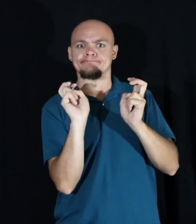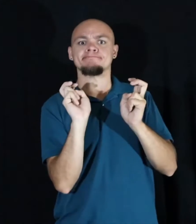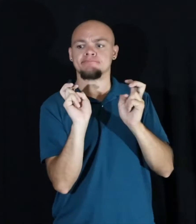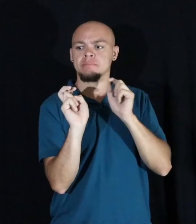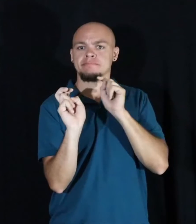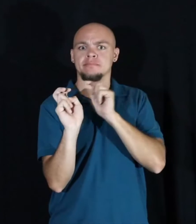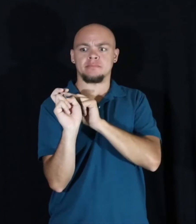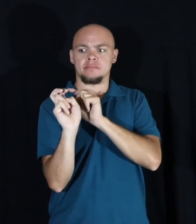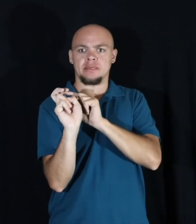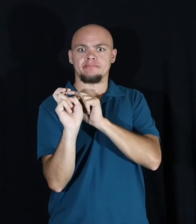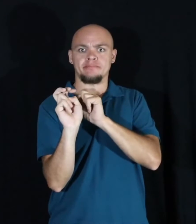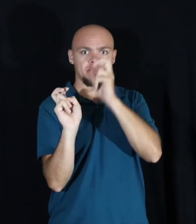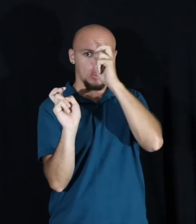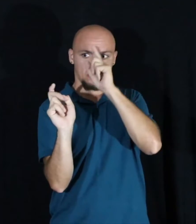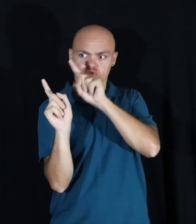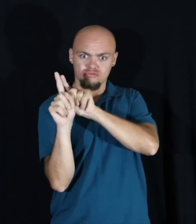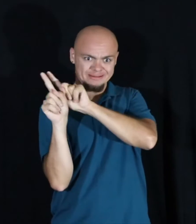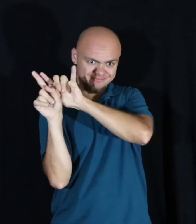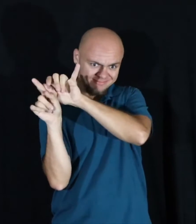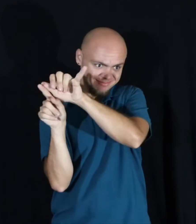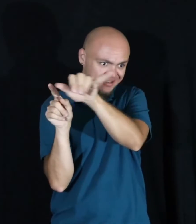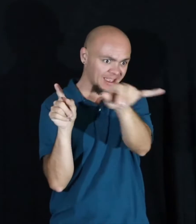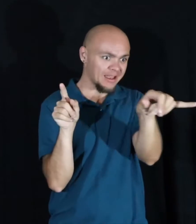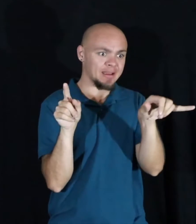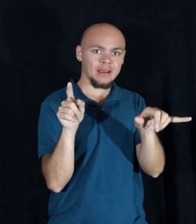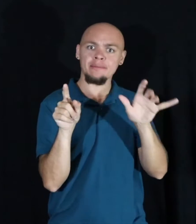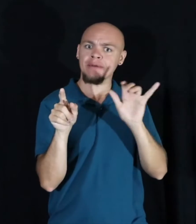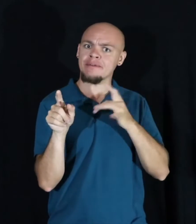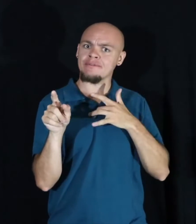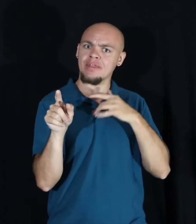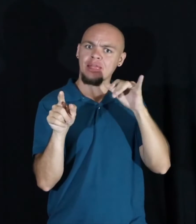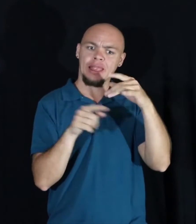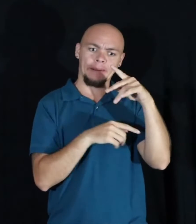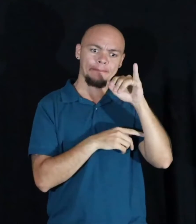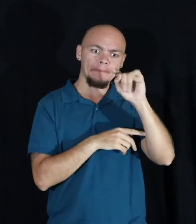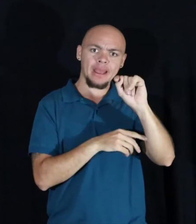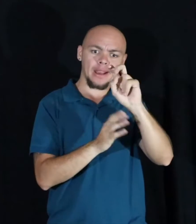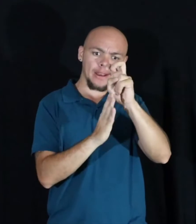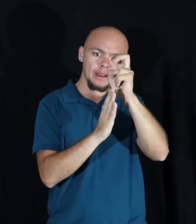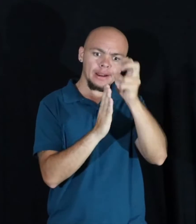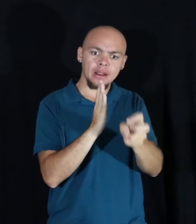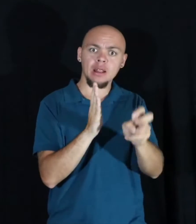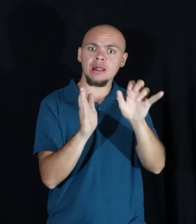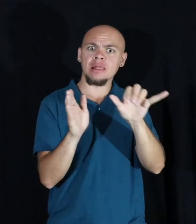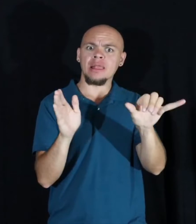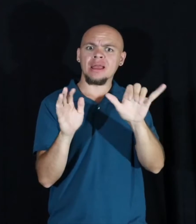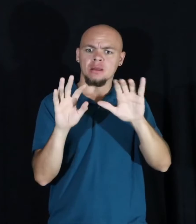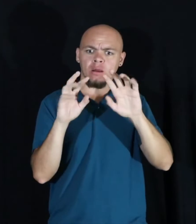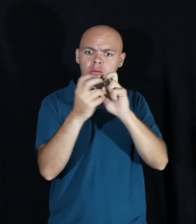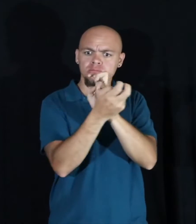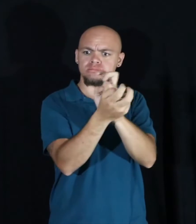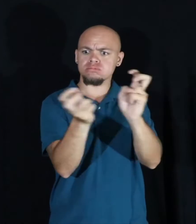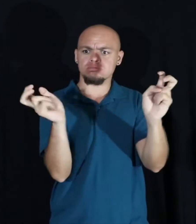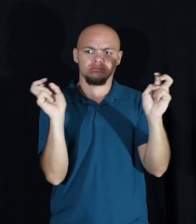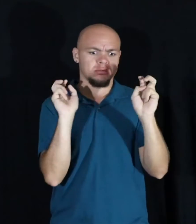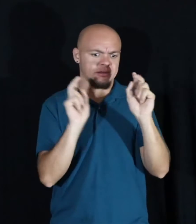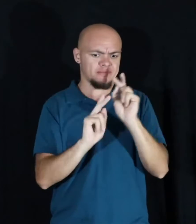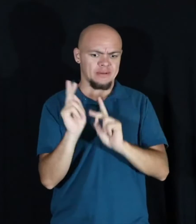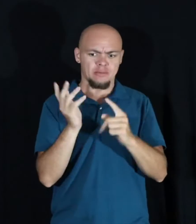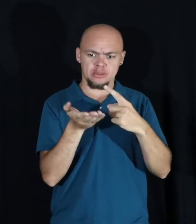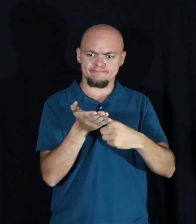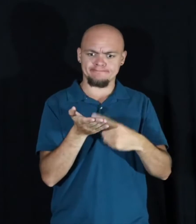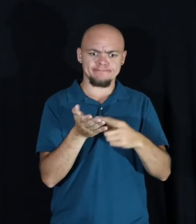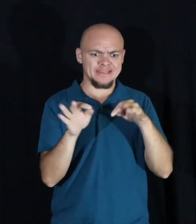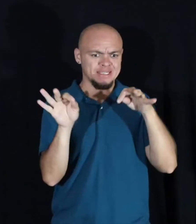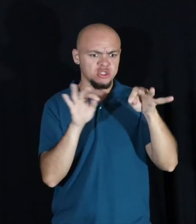Ted and said that they often felt like they had fallen into a pit too. Can you imagine a whole room full of people describing their